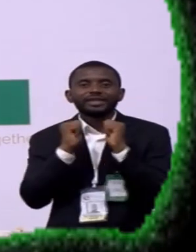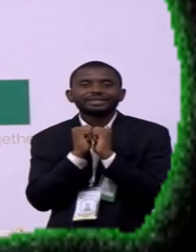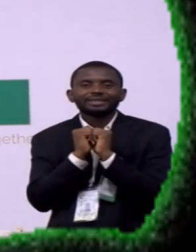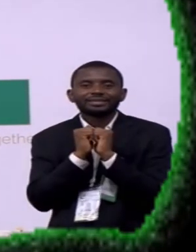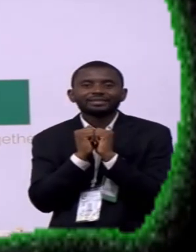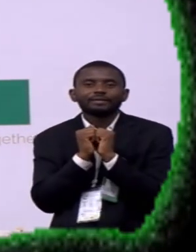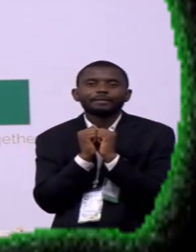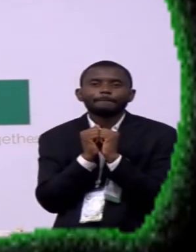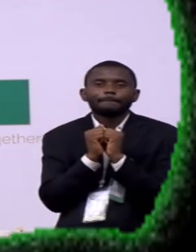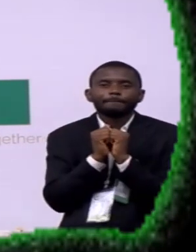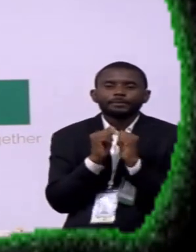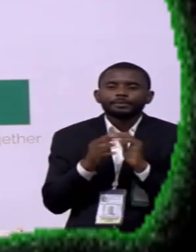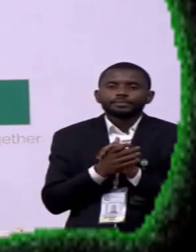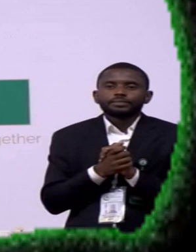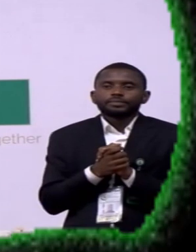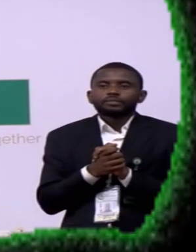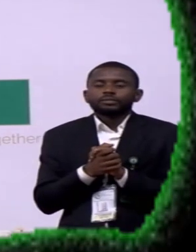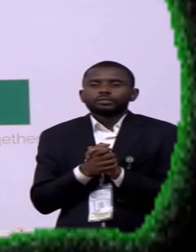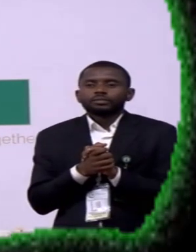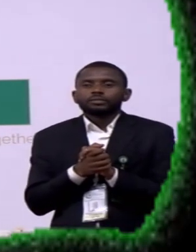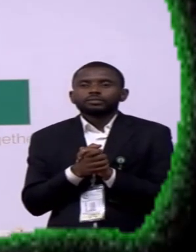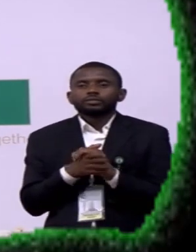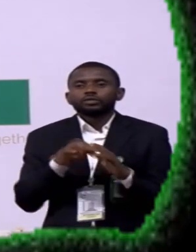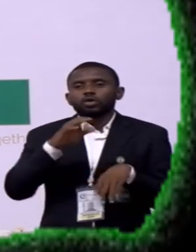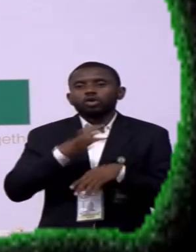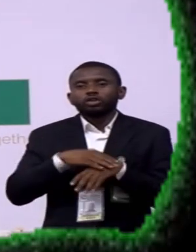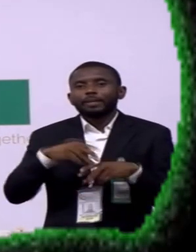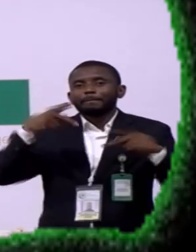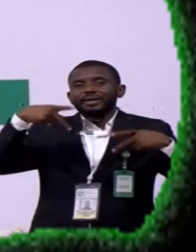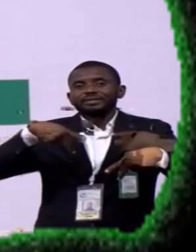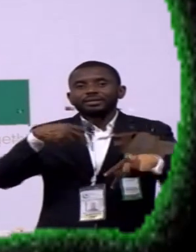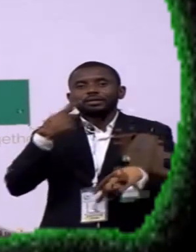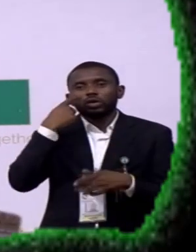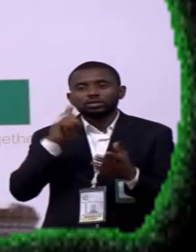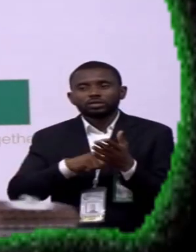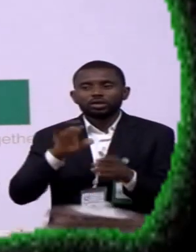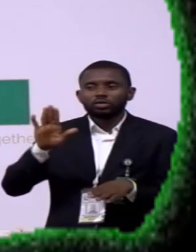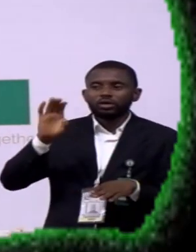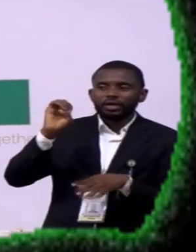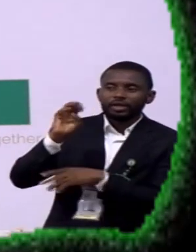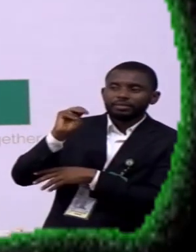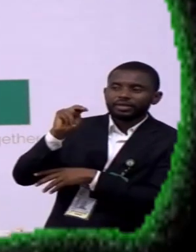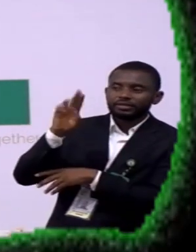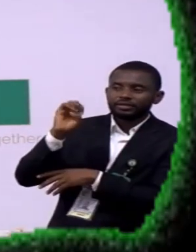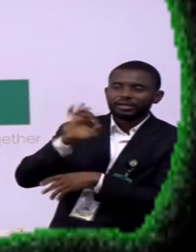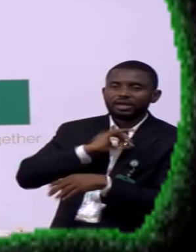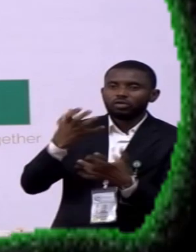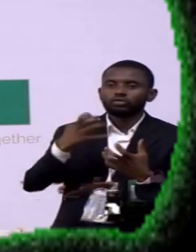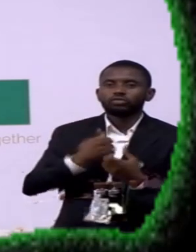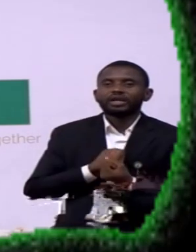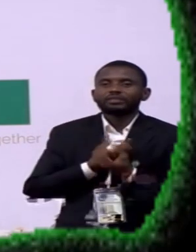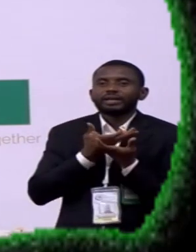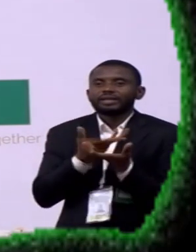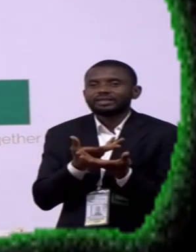decent livelihood. On a personal note, Your Eminence, I want to express